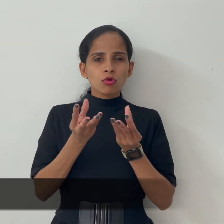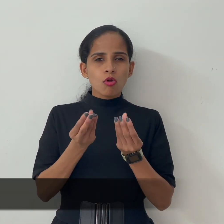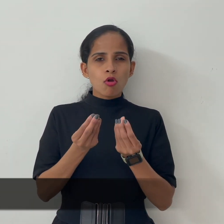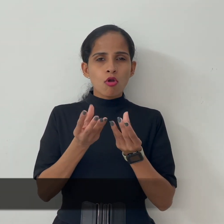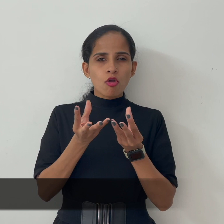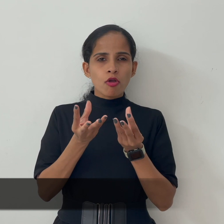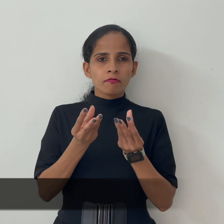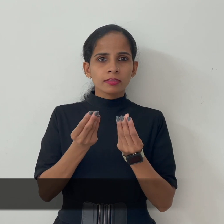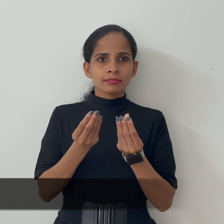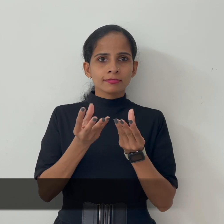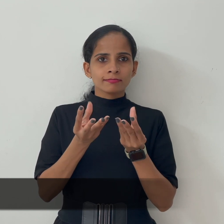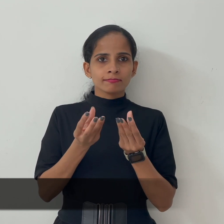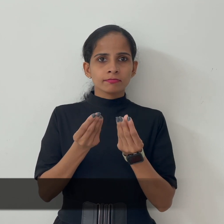Tender, soft.